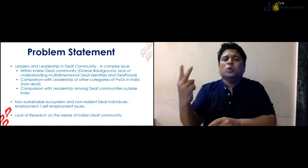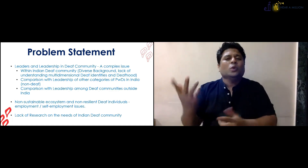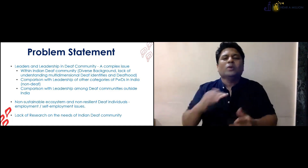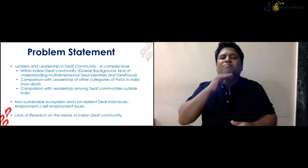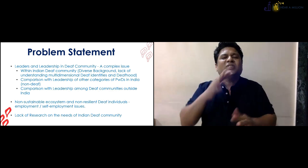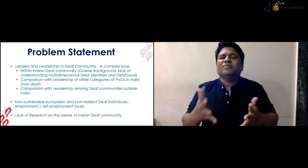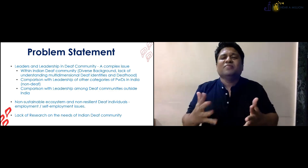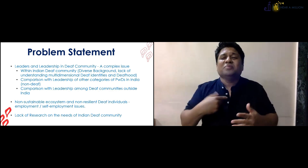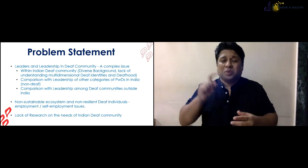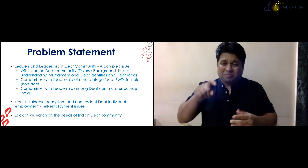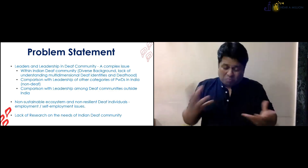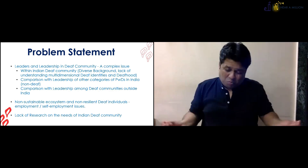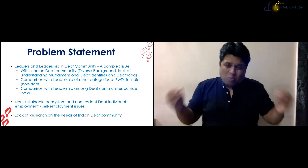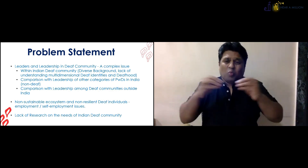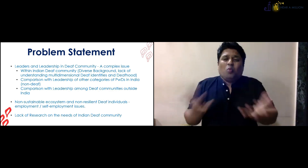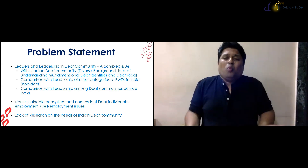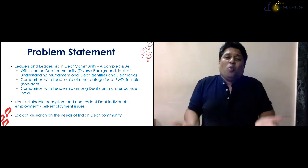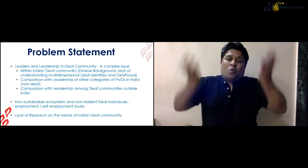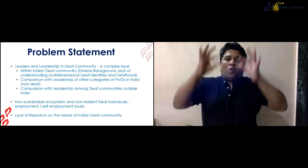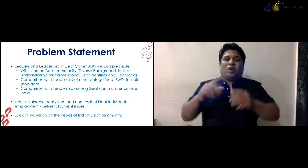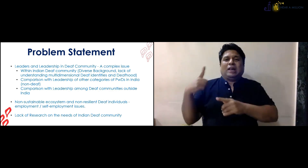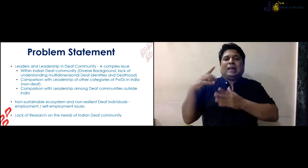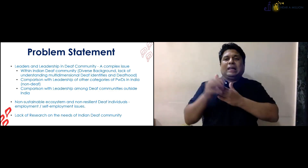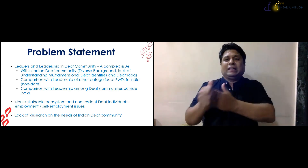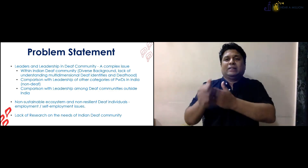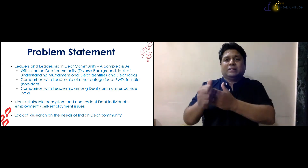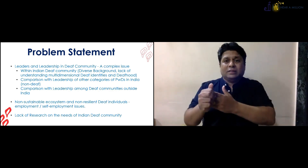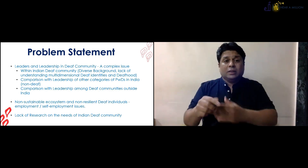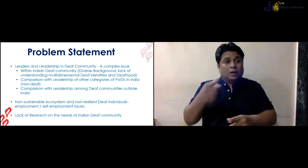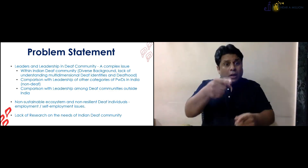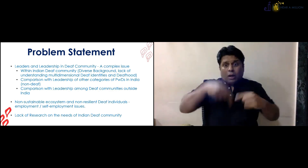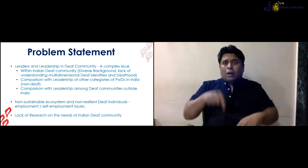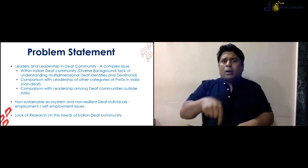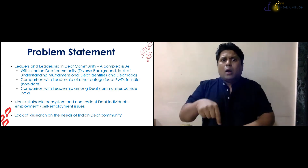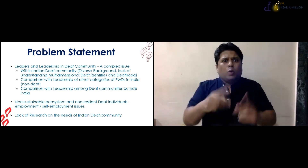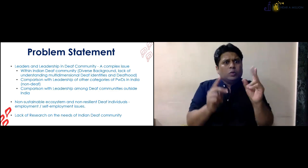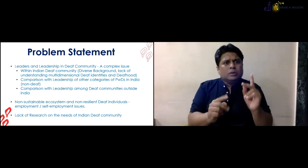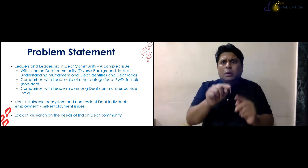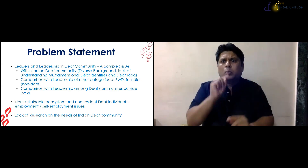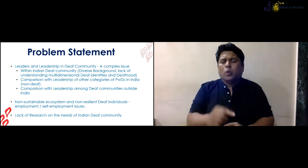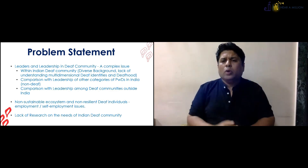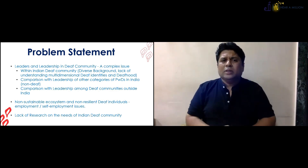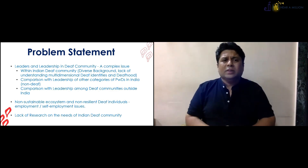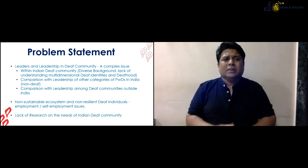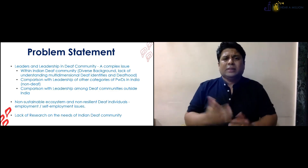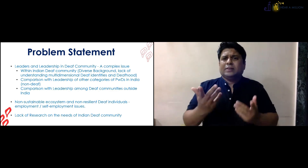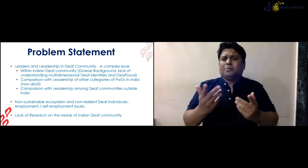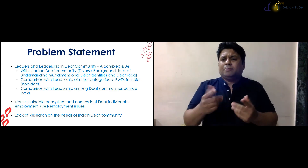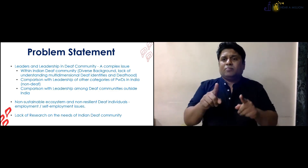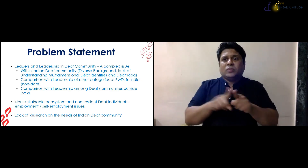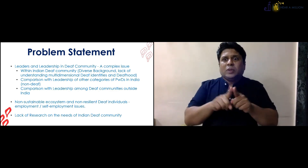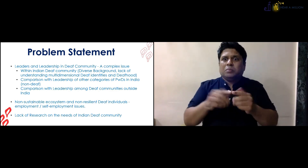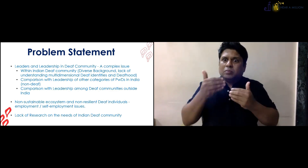working with everyone, right? AIFT, and that's all. It doesn't end there. We need more leaders, we need more leaderships.